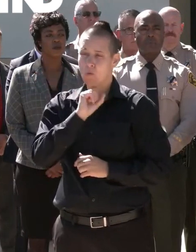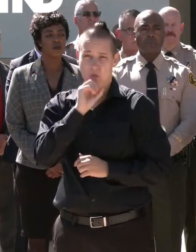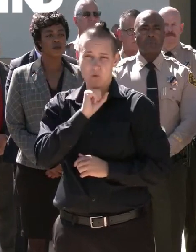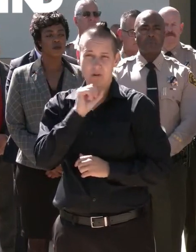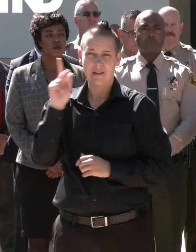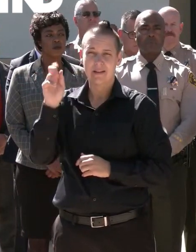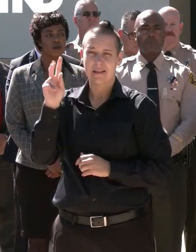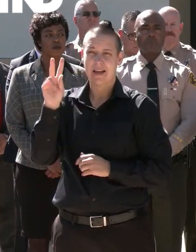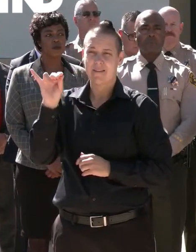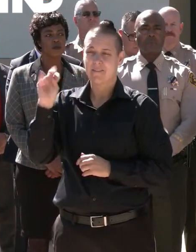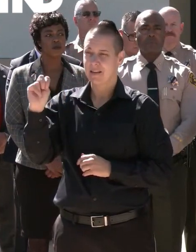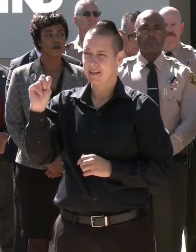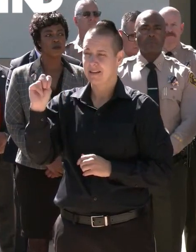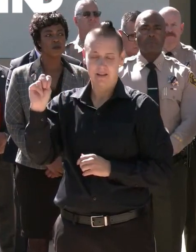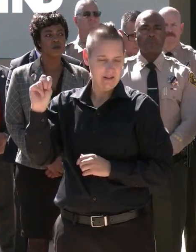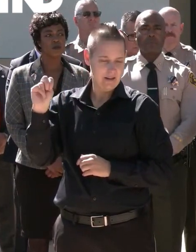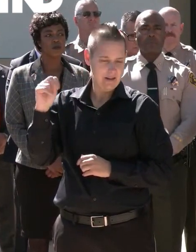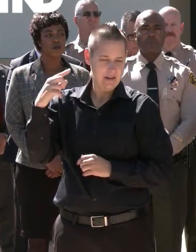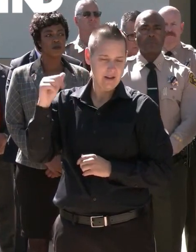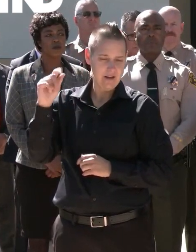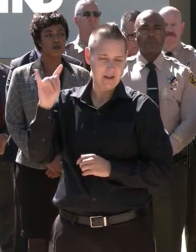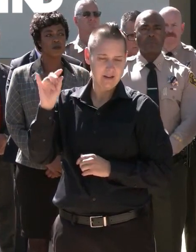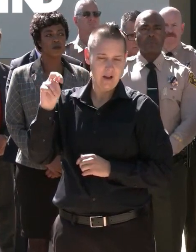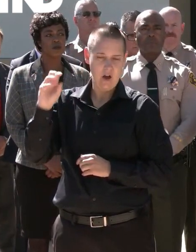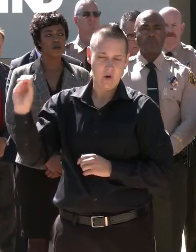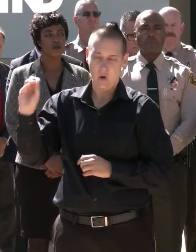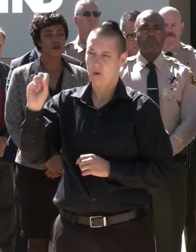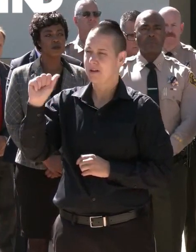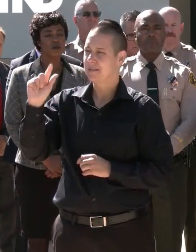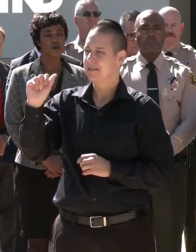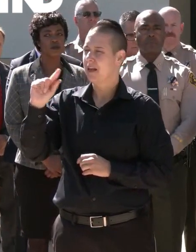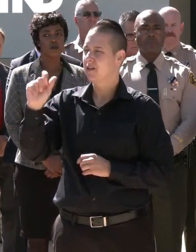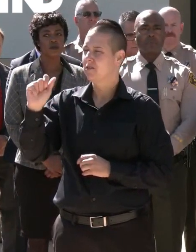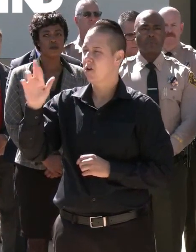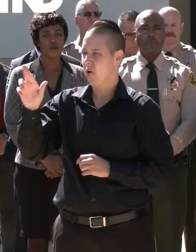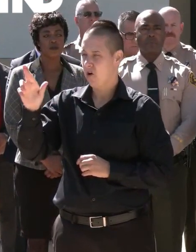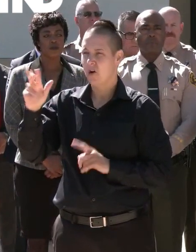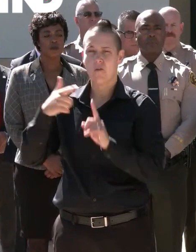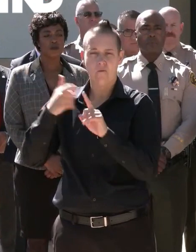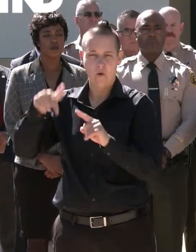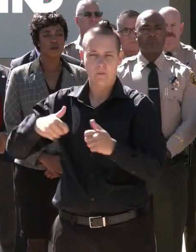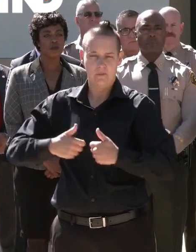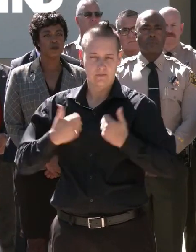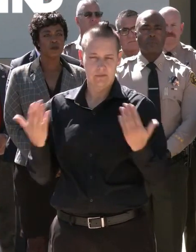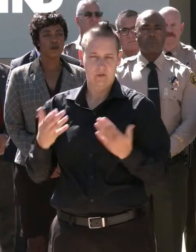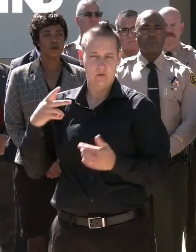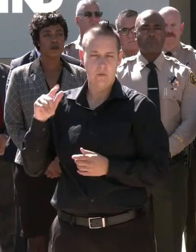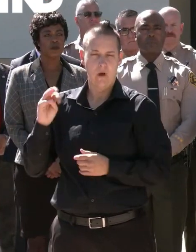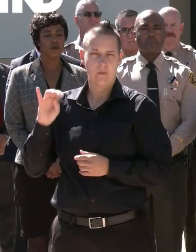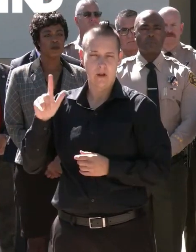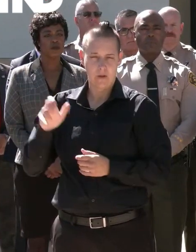29-year-old Kevin Catiano Salazar of Palmdale.